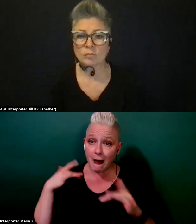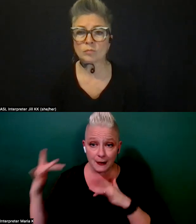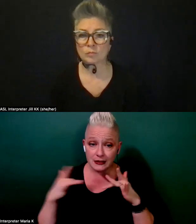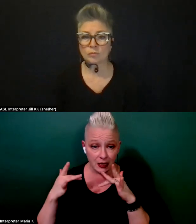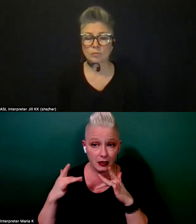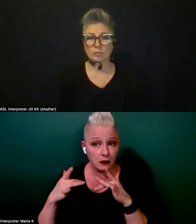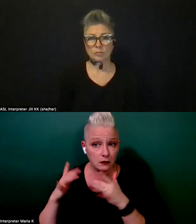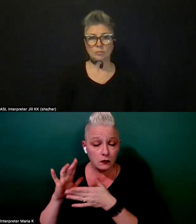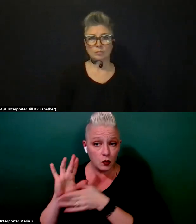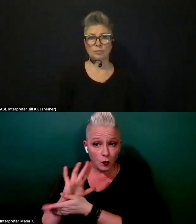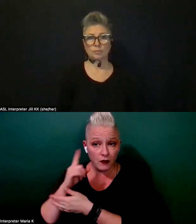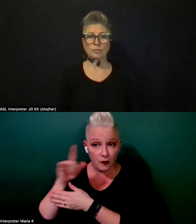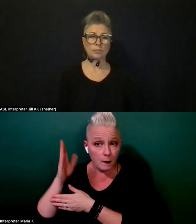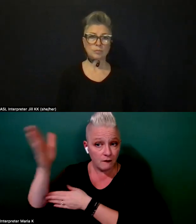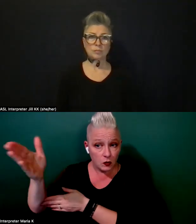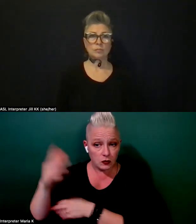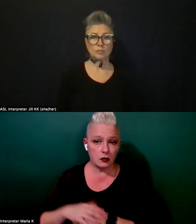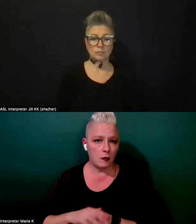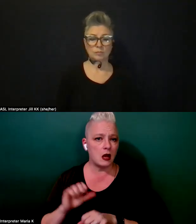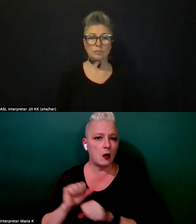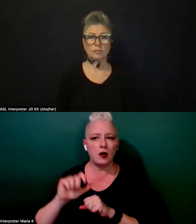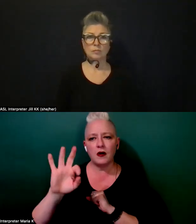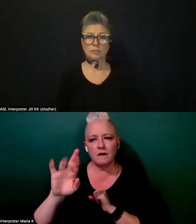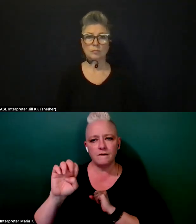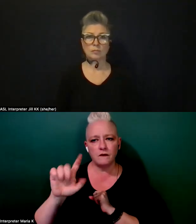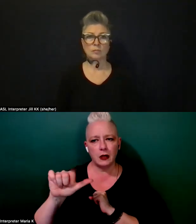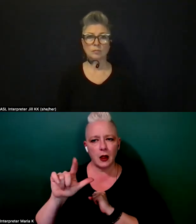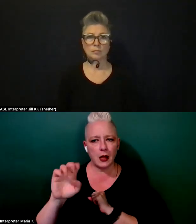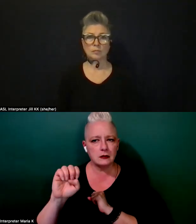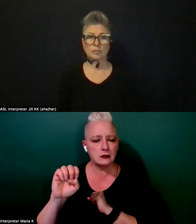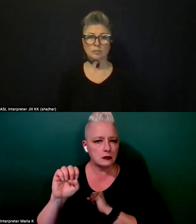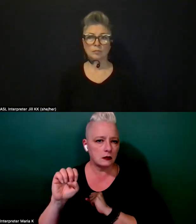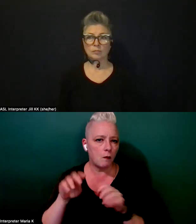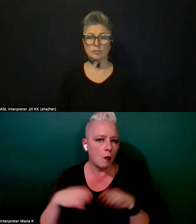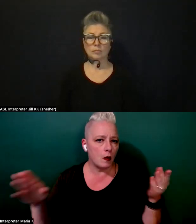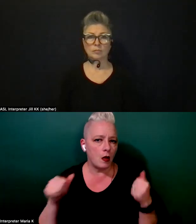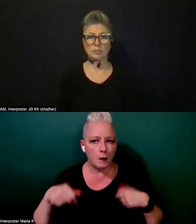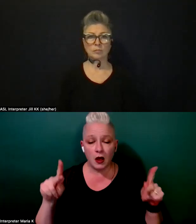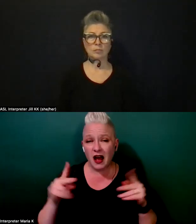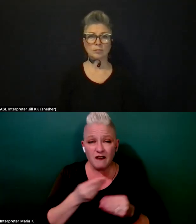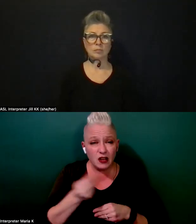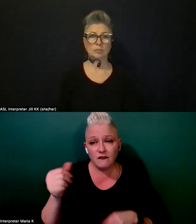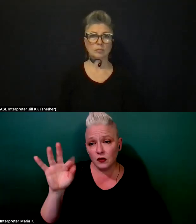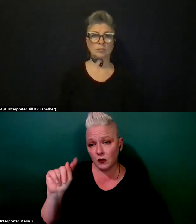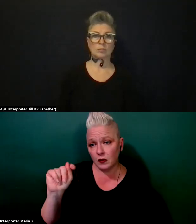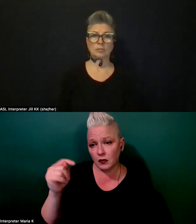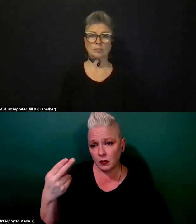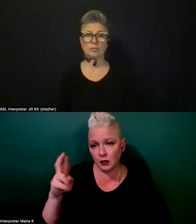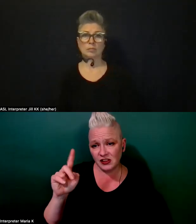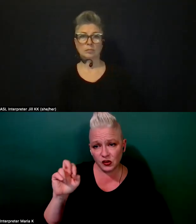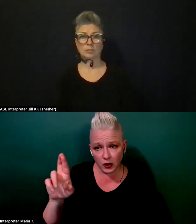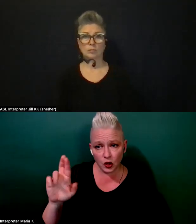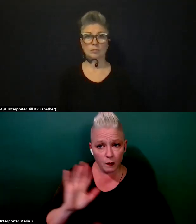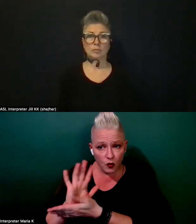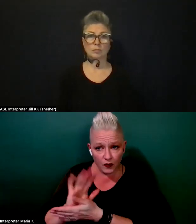future. But yeah, I work freelance and I'm always open to other opportunities. I've done a couple thriller movies. Um,